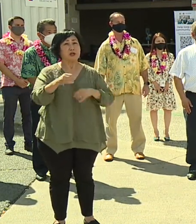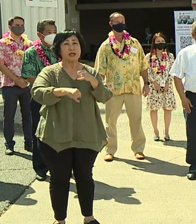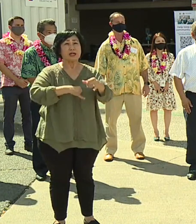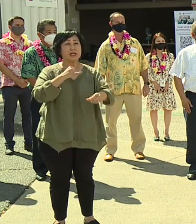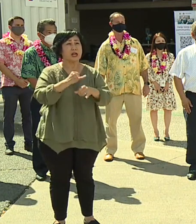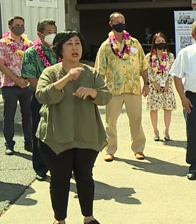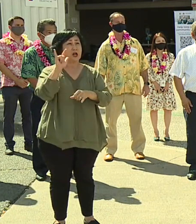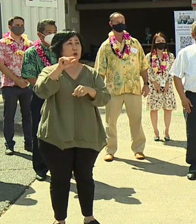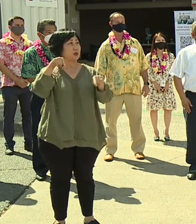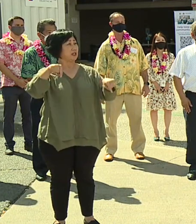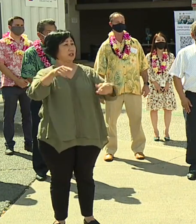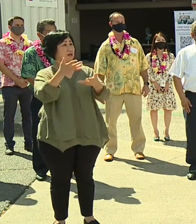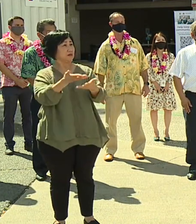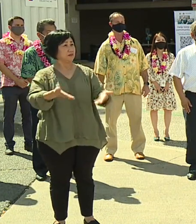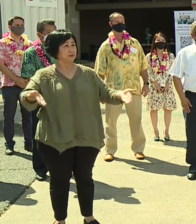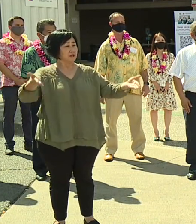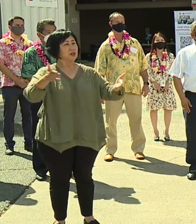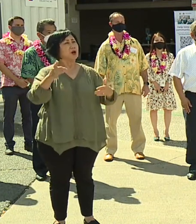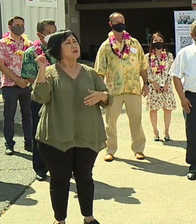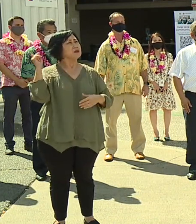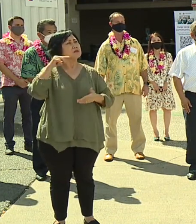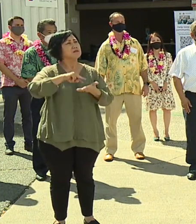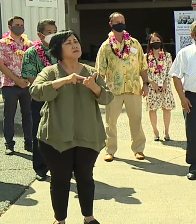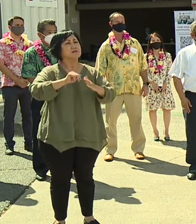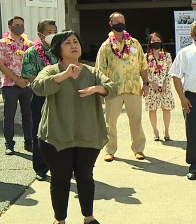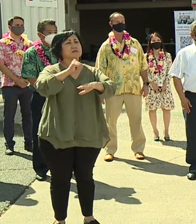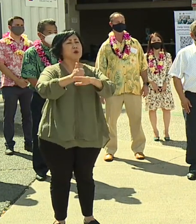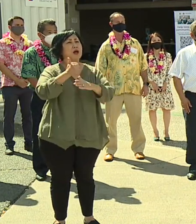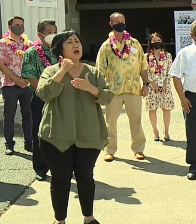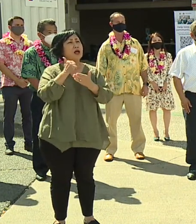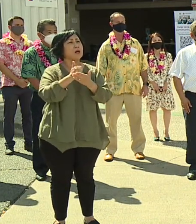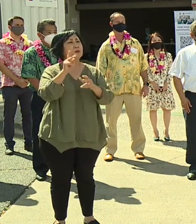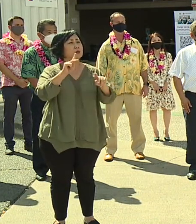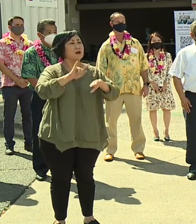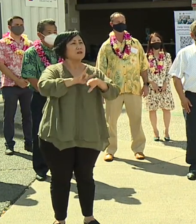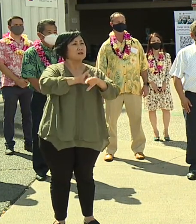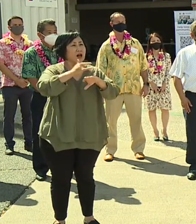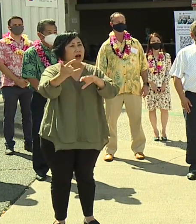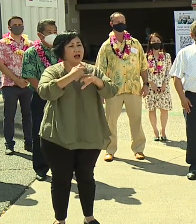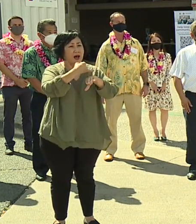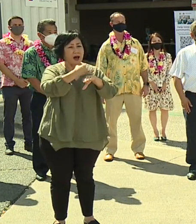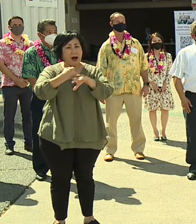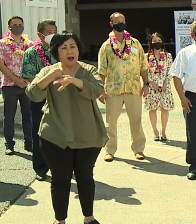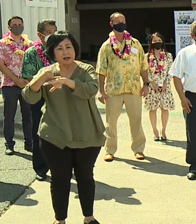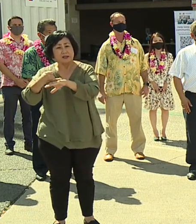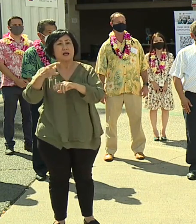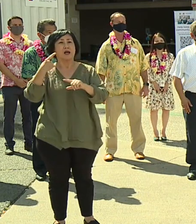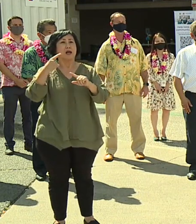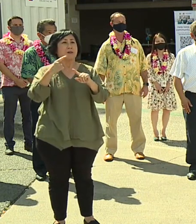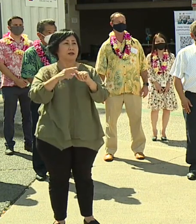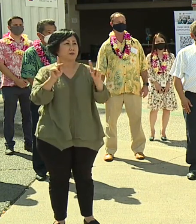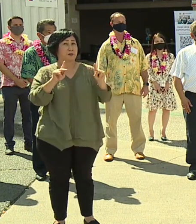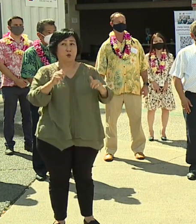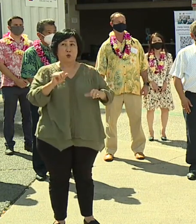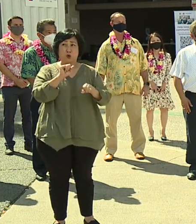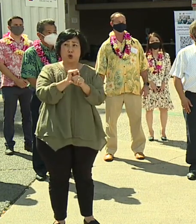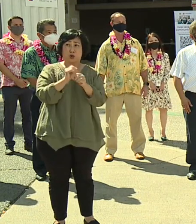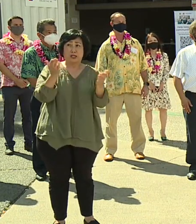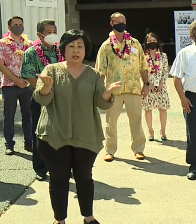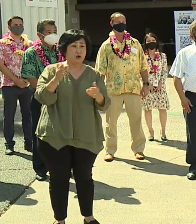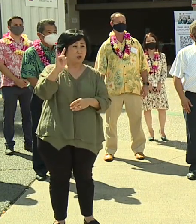International Airport to assist people who are traveling inter-island and also people who work at the airport and